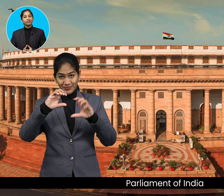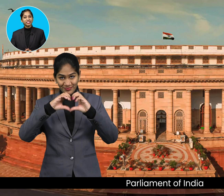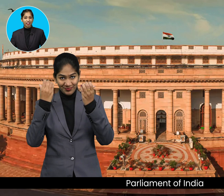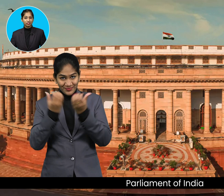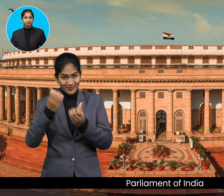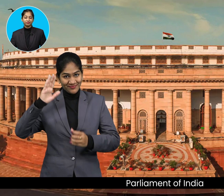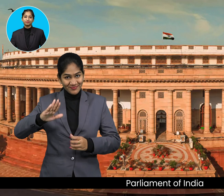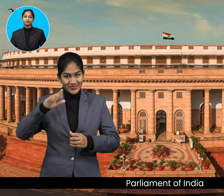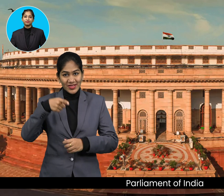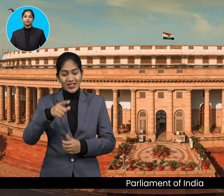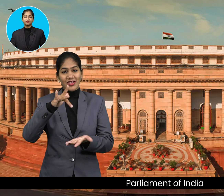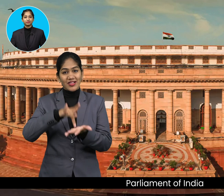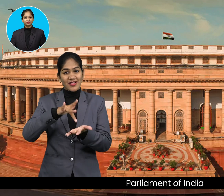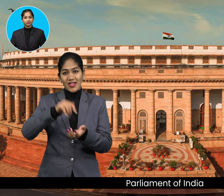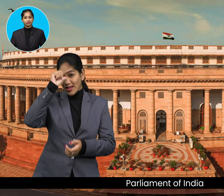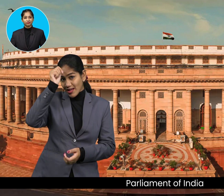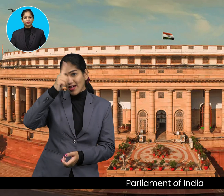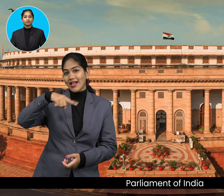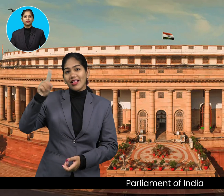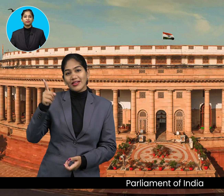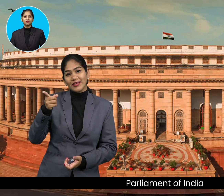Parliament of India,